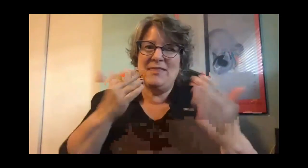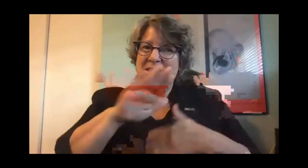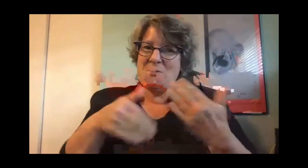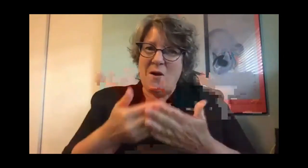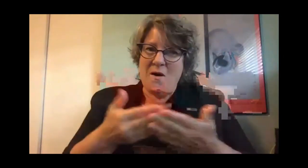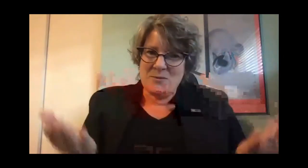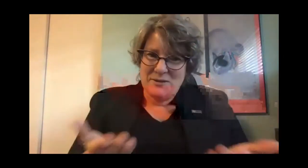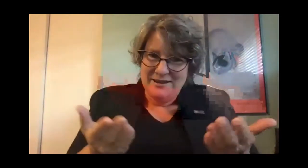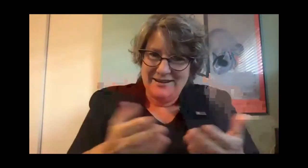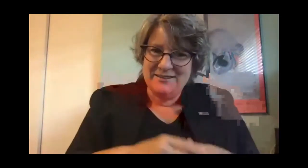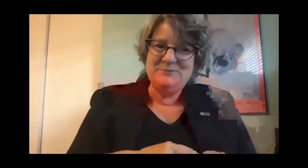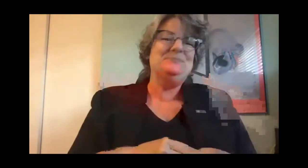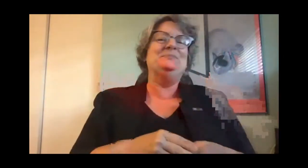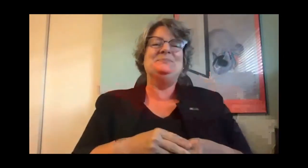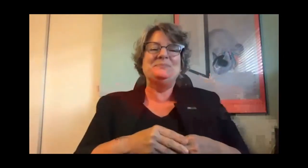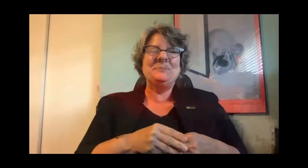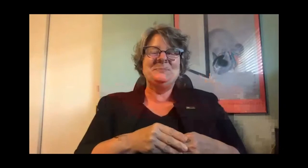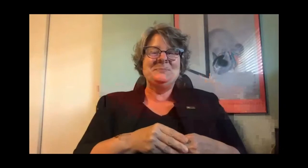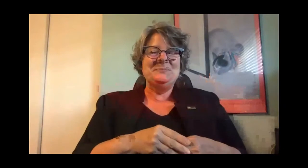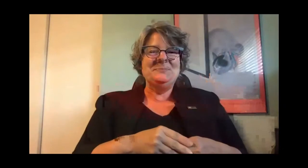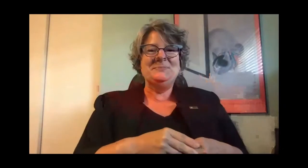So thank you everyone for being here.